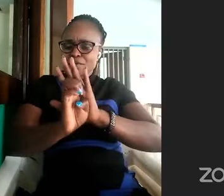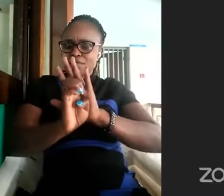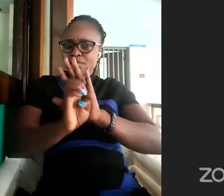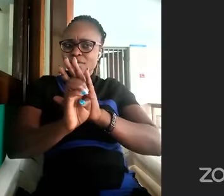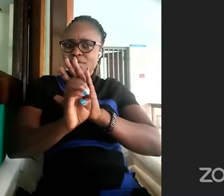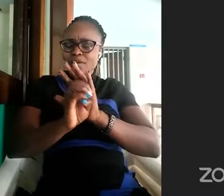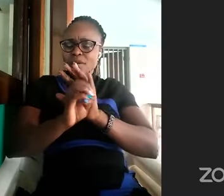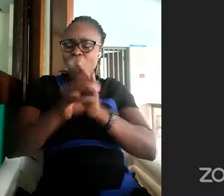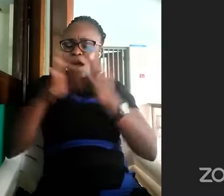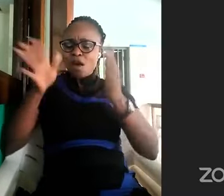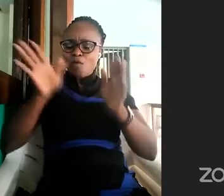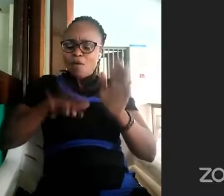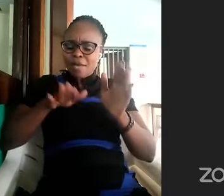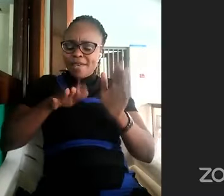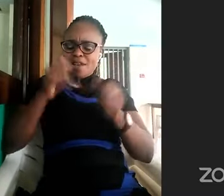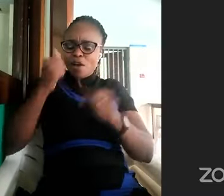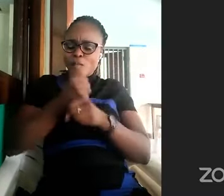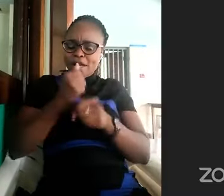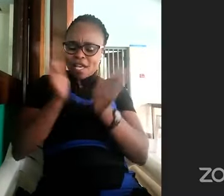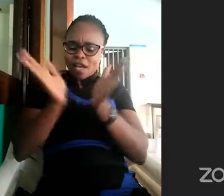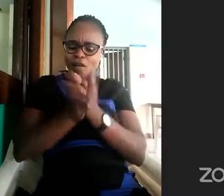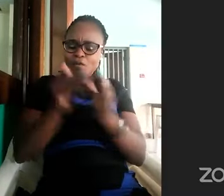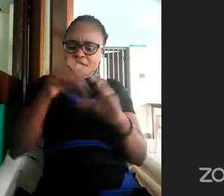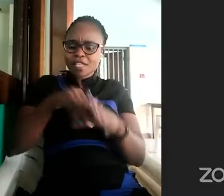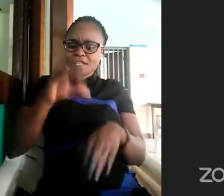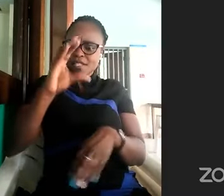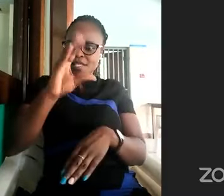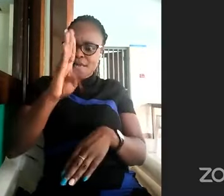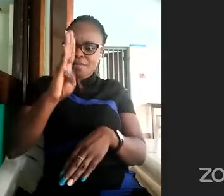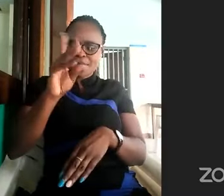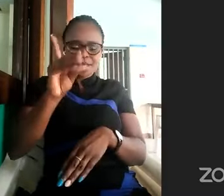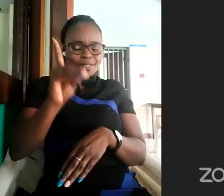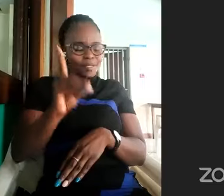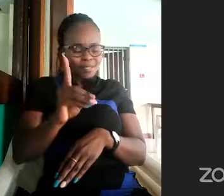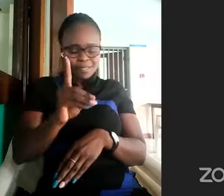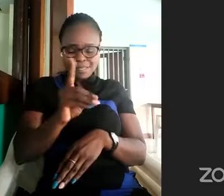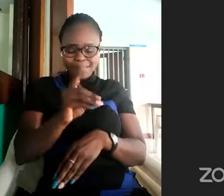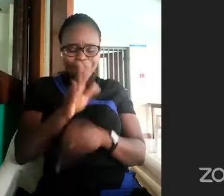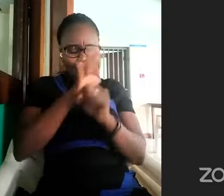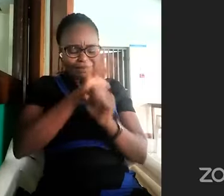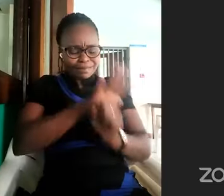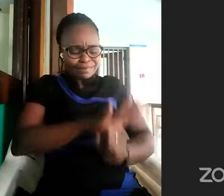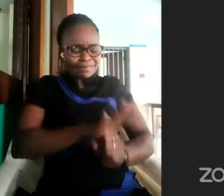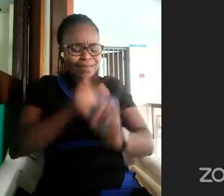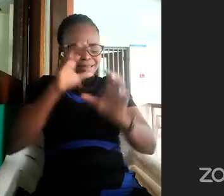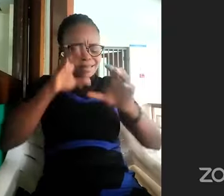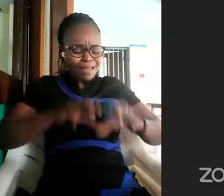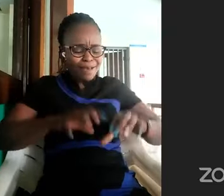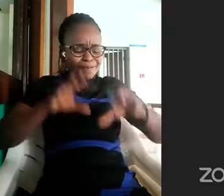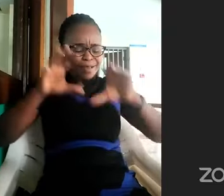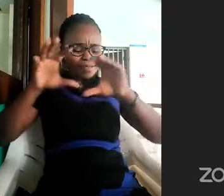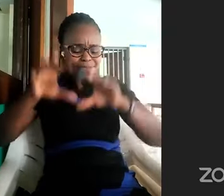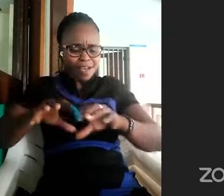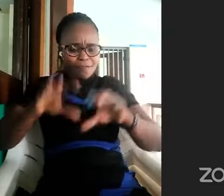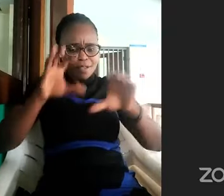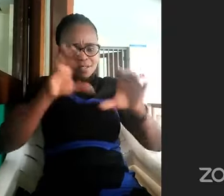through a lot in the hands of the county askaris, ambao wanaitwa Kanjo. For example, if there's a designated